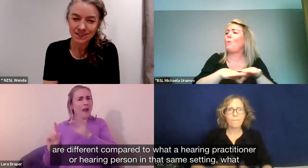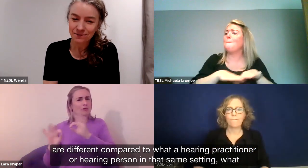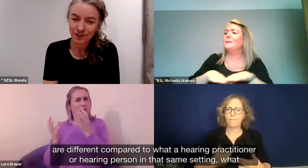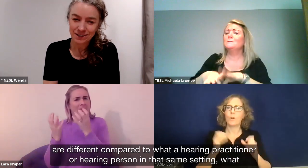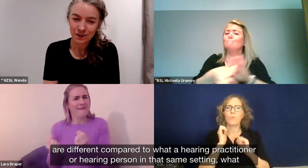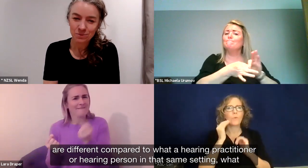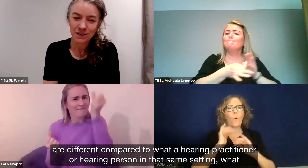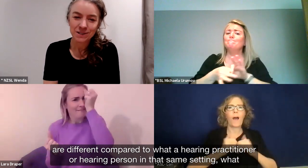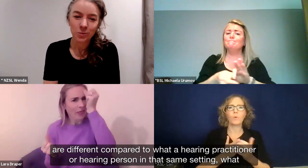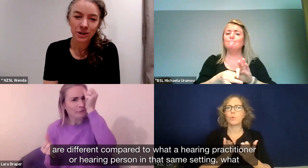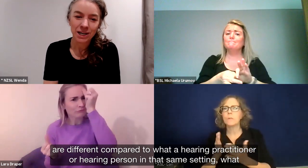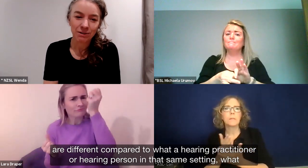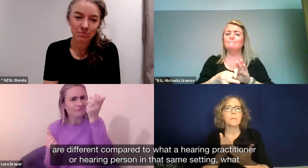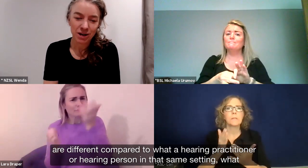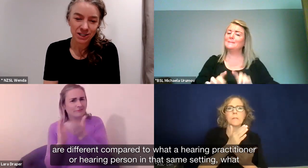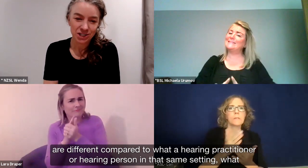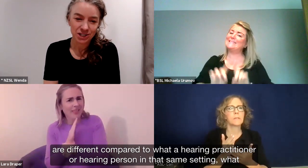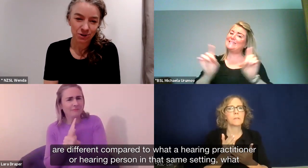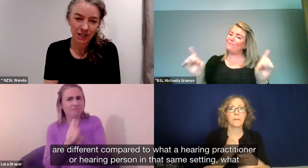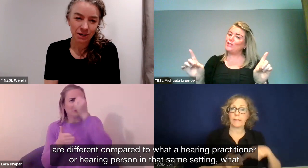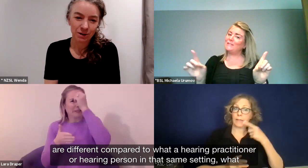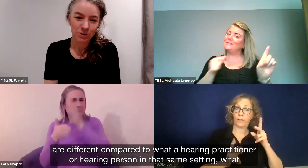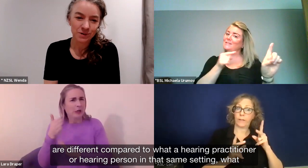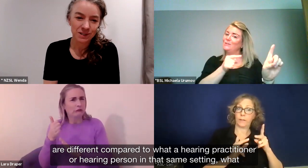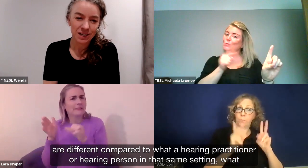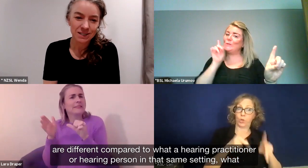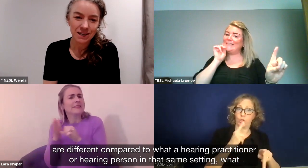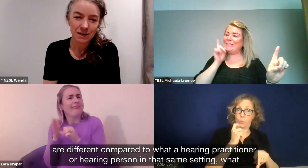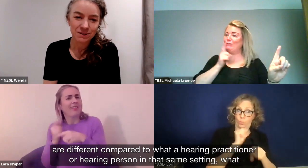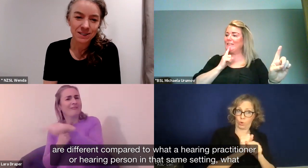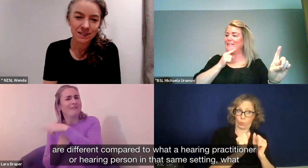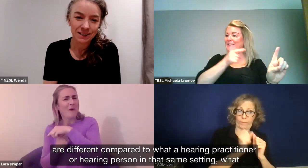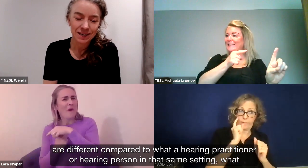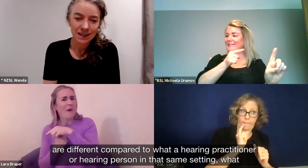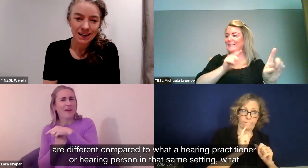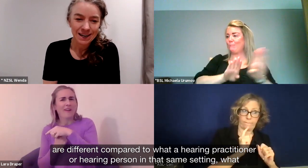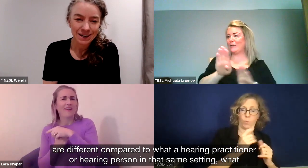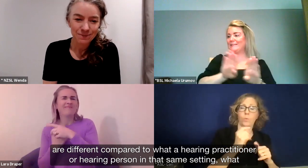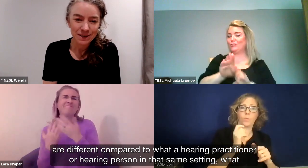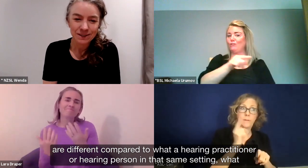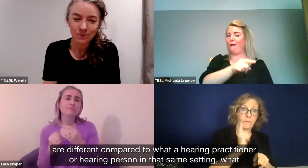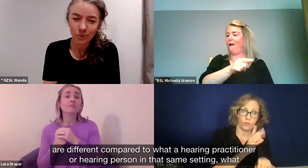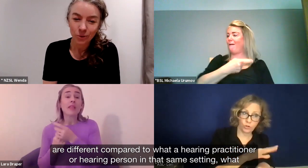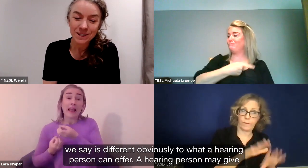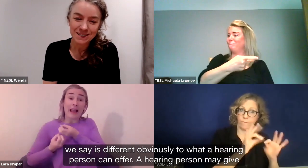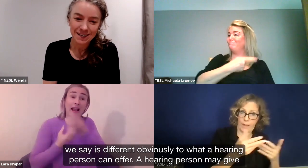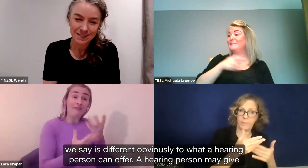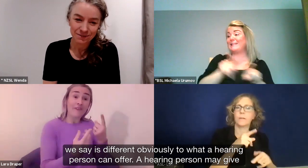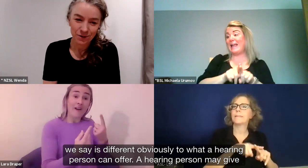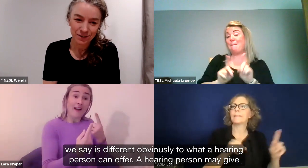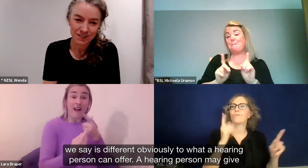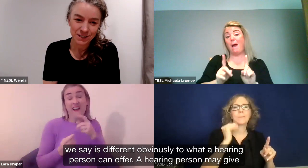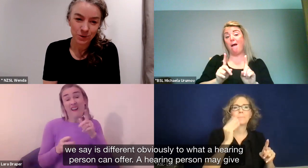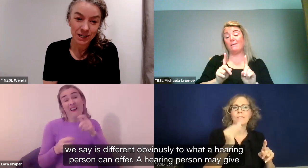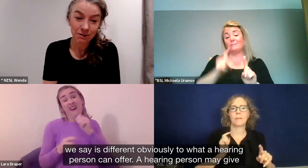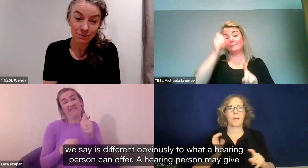are different compared to what a hearing practitioner or a hearing person in that same setting. What we say is